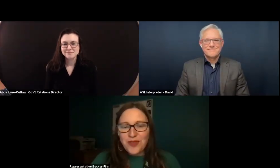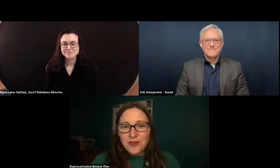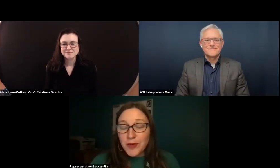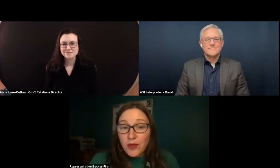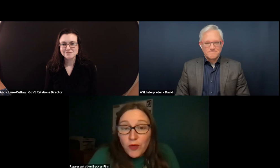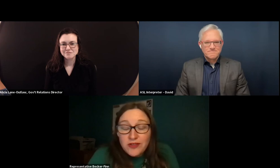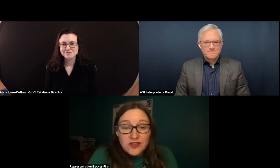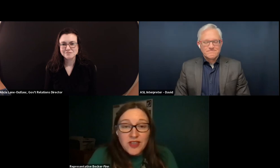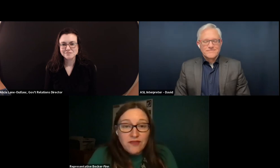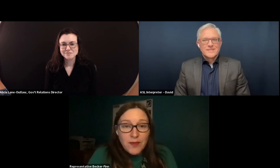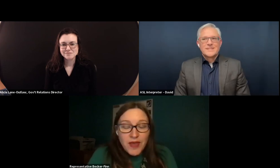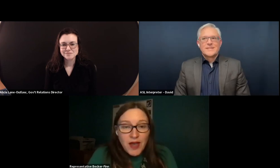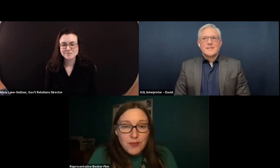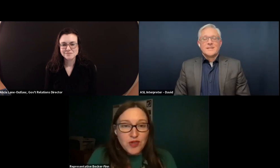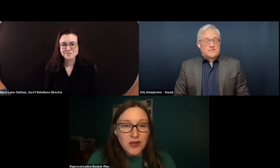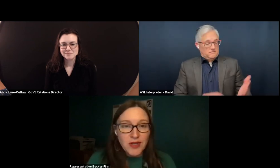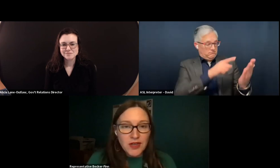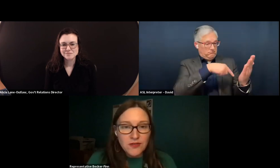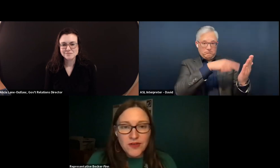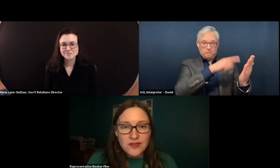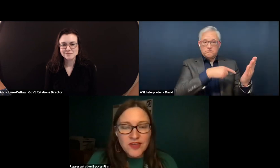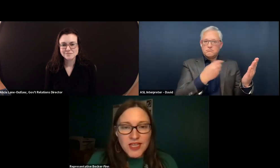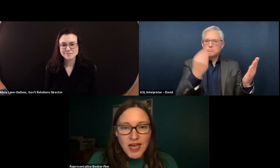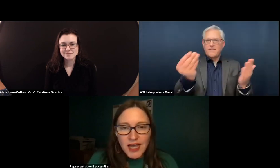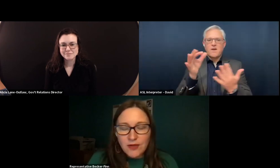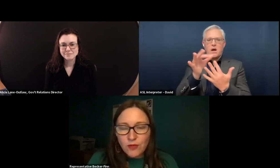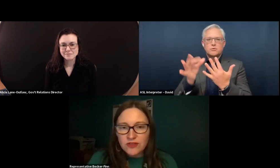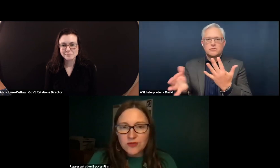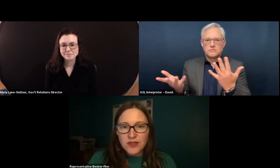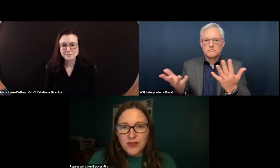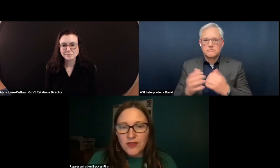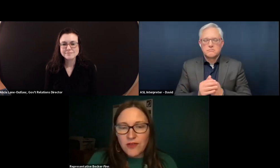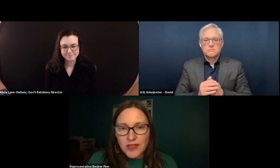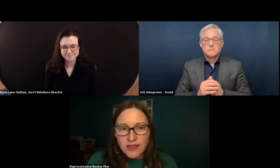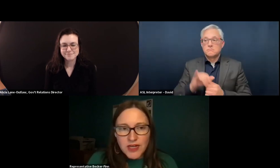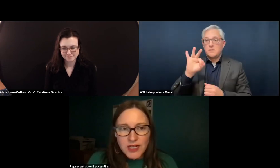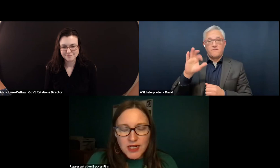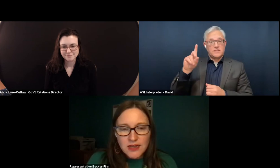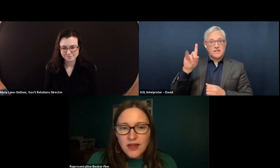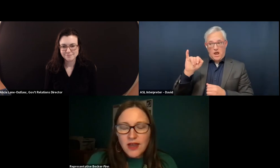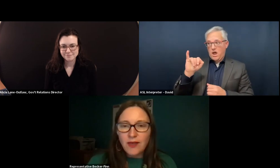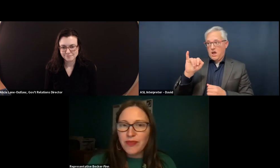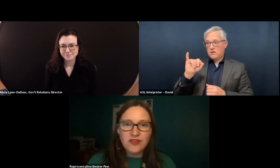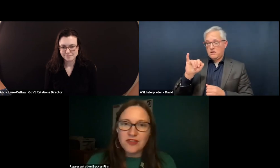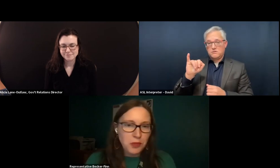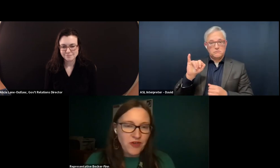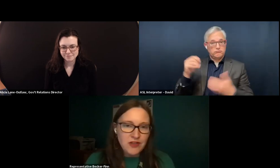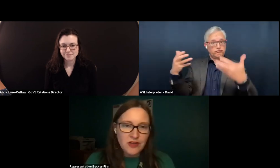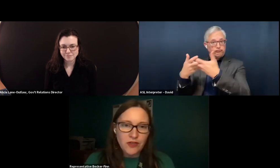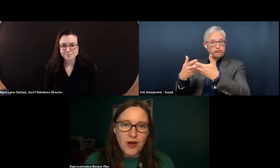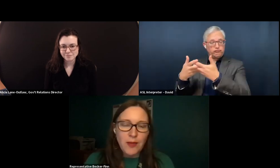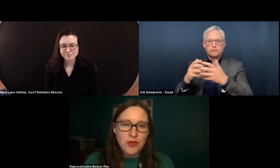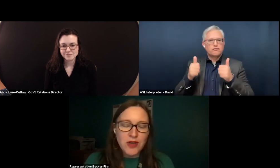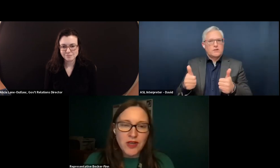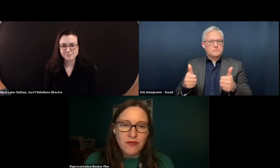So this bill would just give them the option if a CDI was something that they felt like they needed. This just